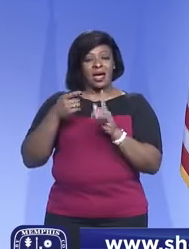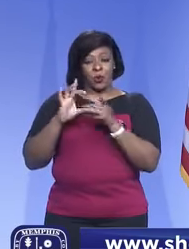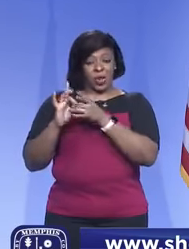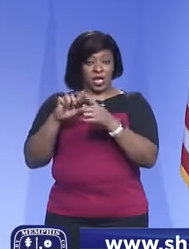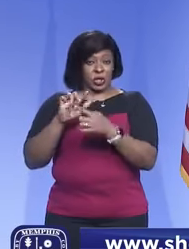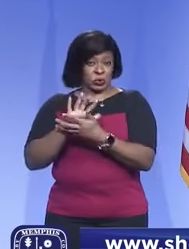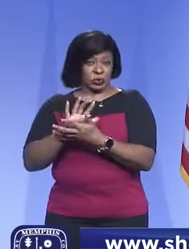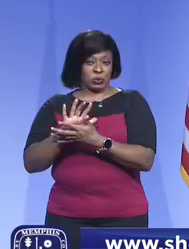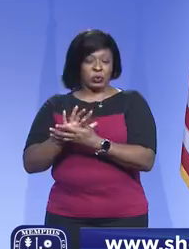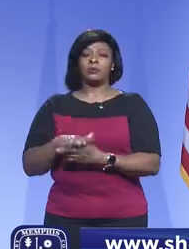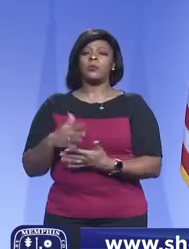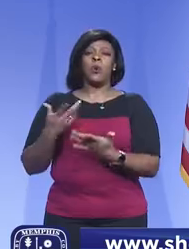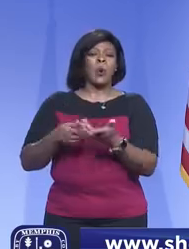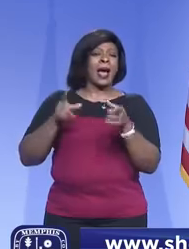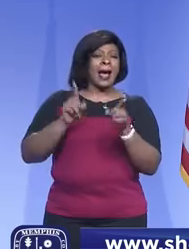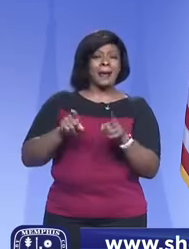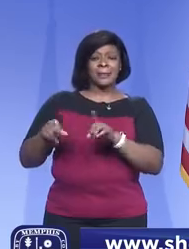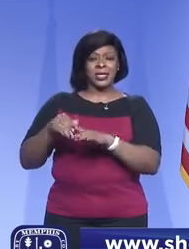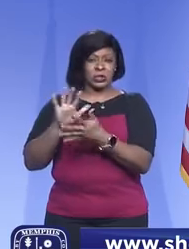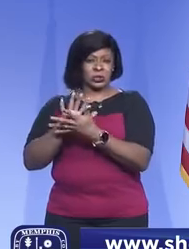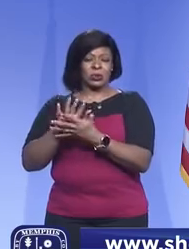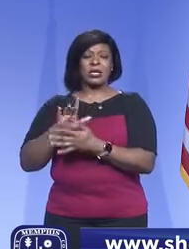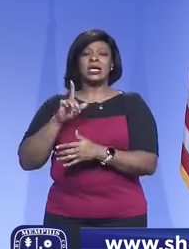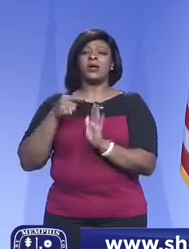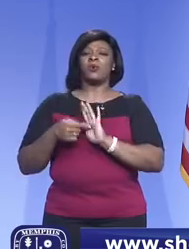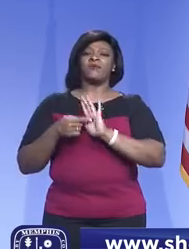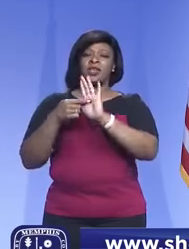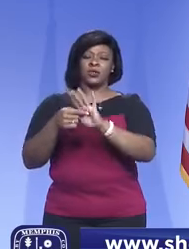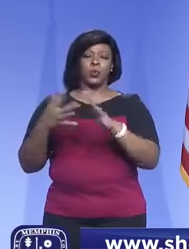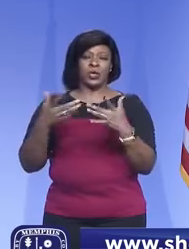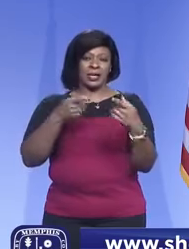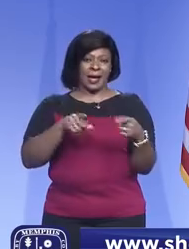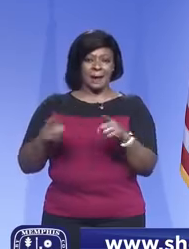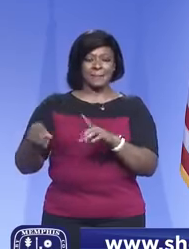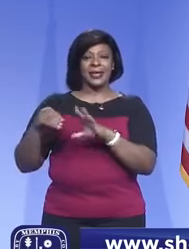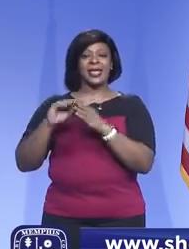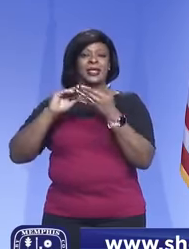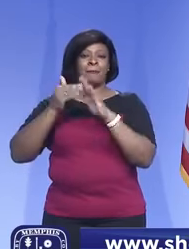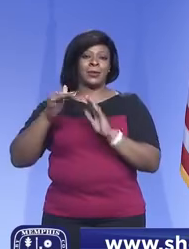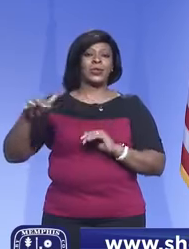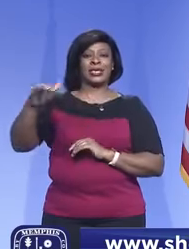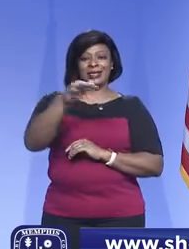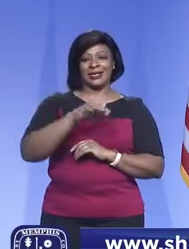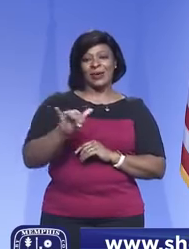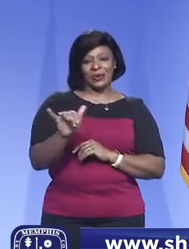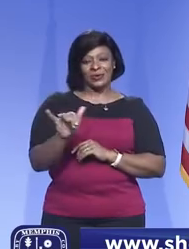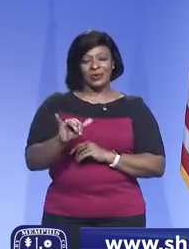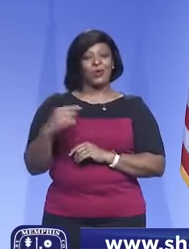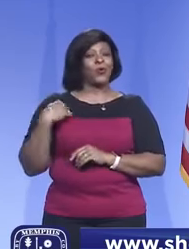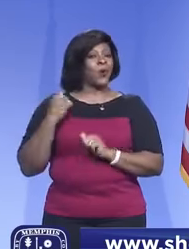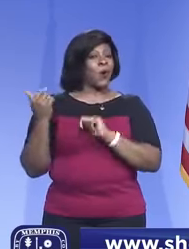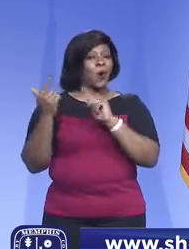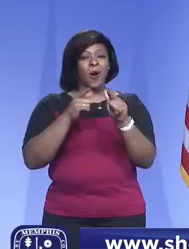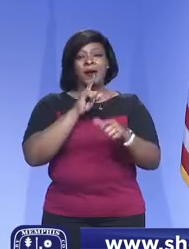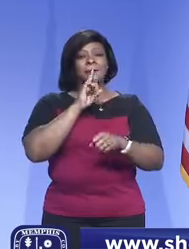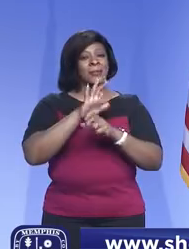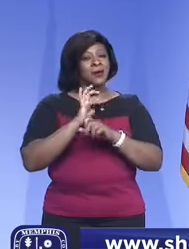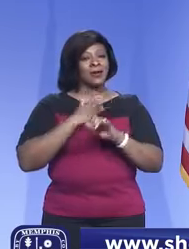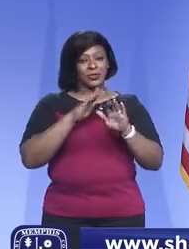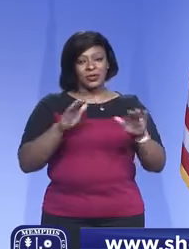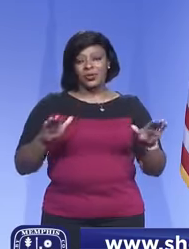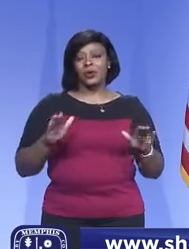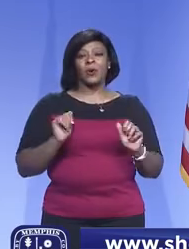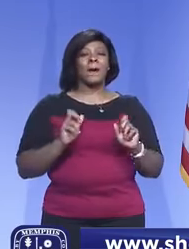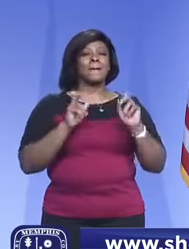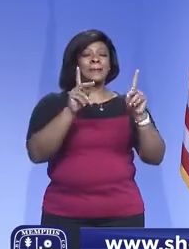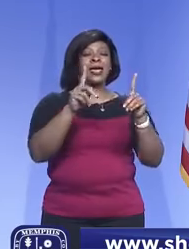schools is what's happening in the schools is a reflection of what's happening in the community. We have all been committed to our children getting